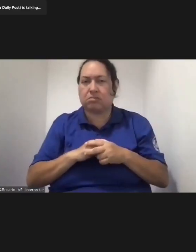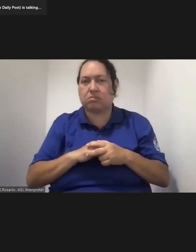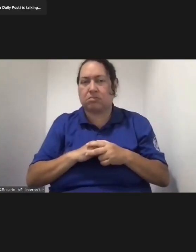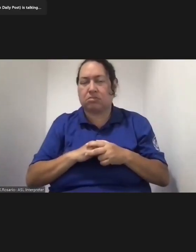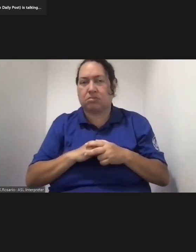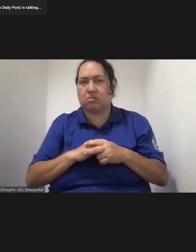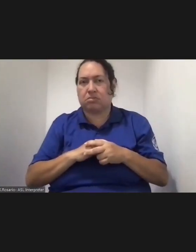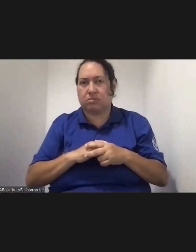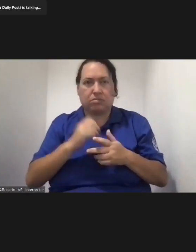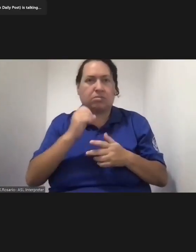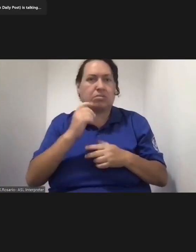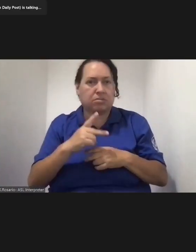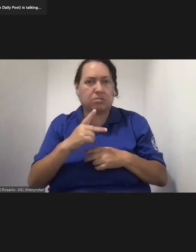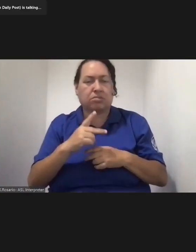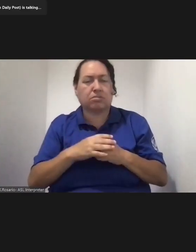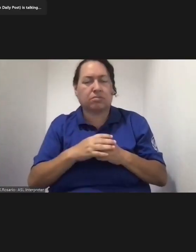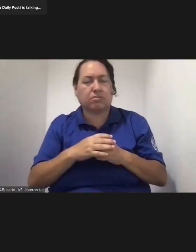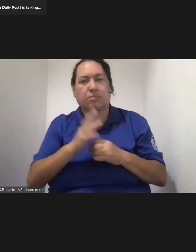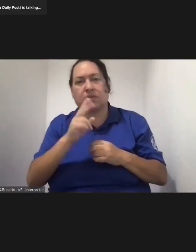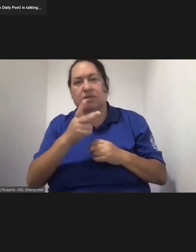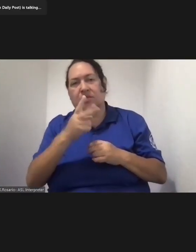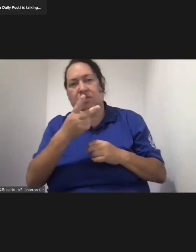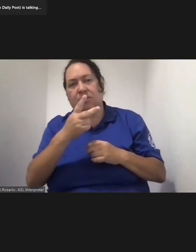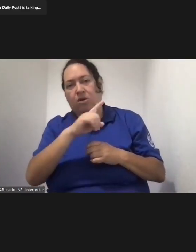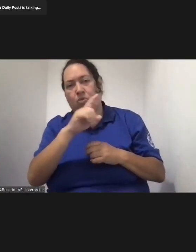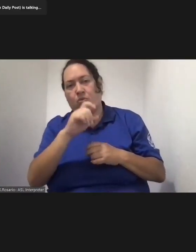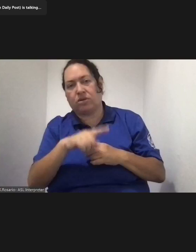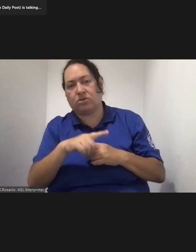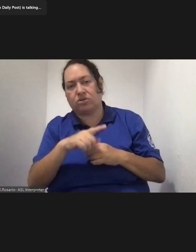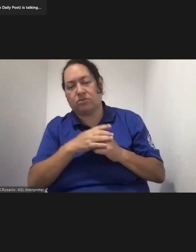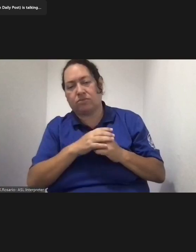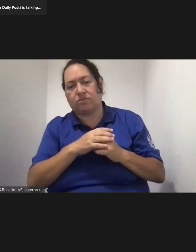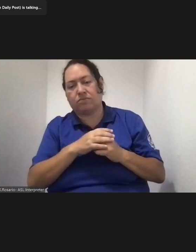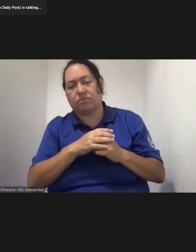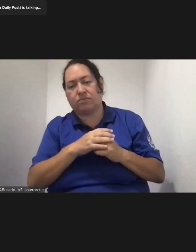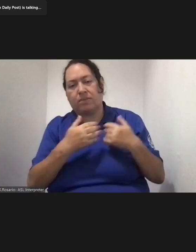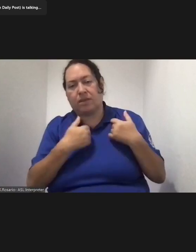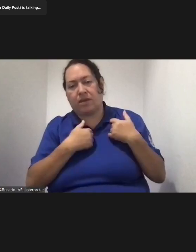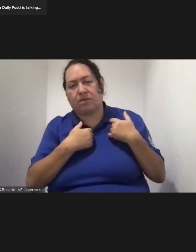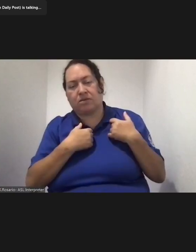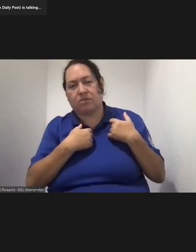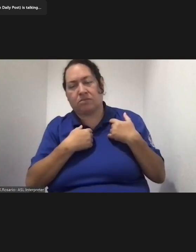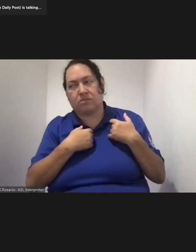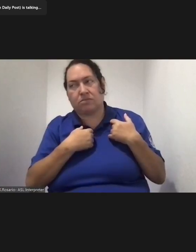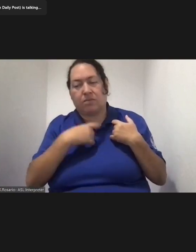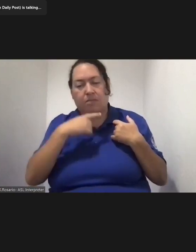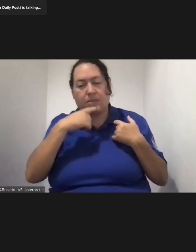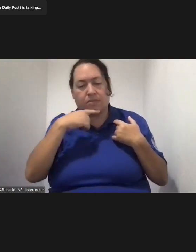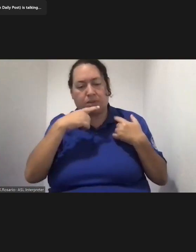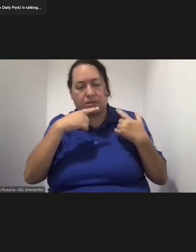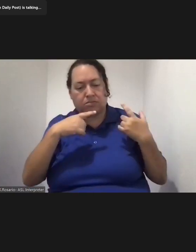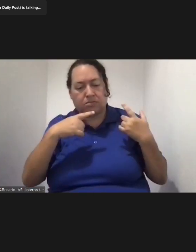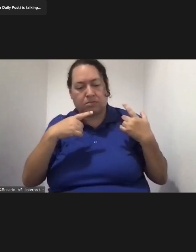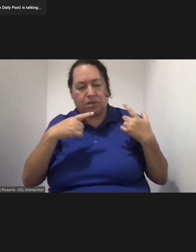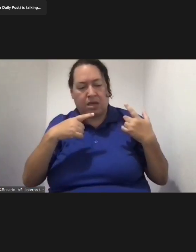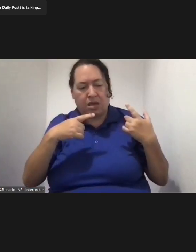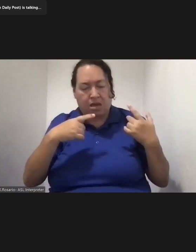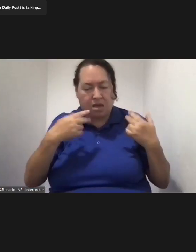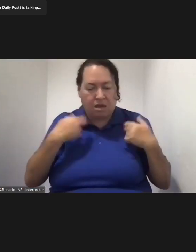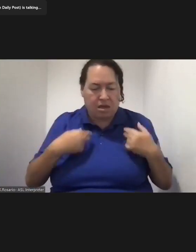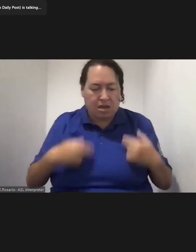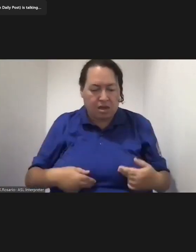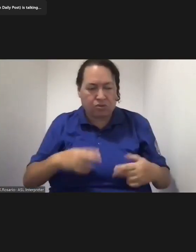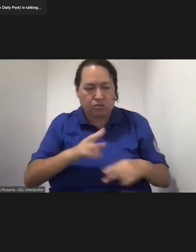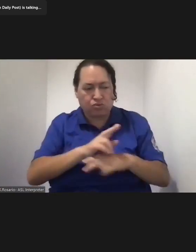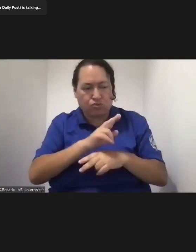Okay, my second question, has public health or Guam resumed the use of Johnson & Johnson